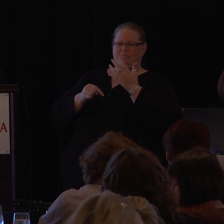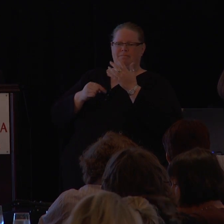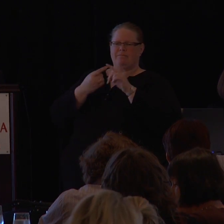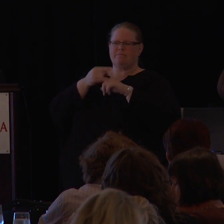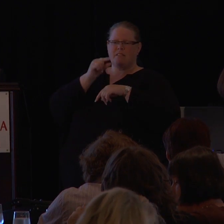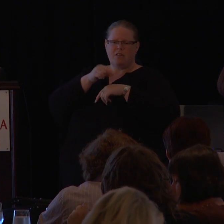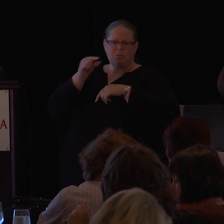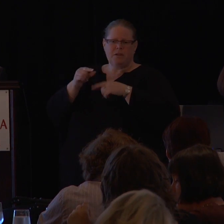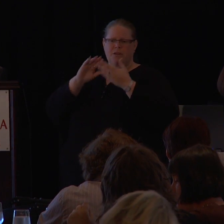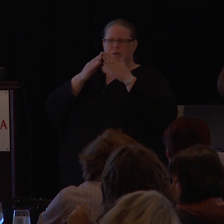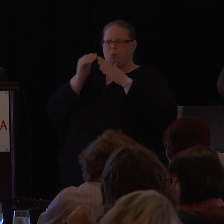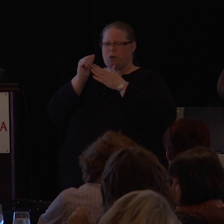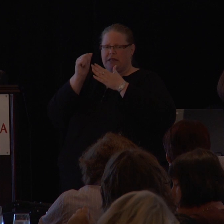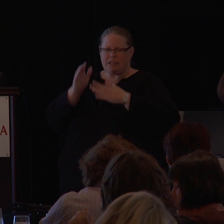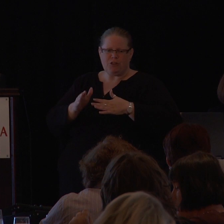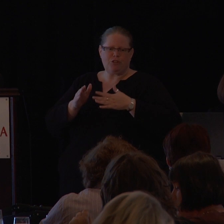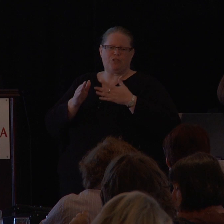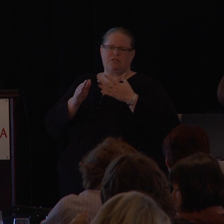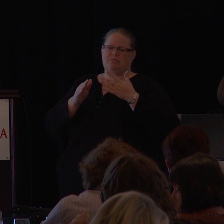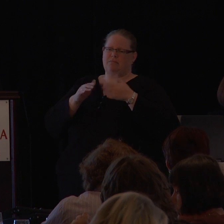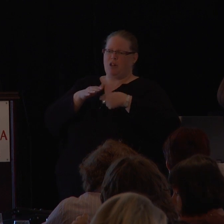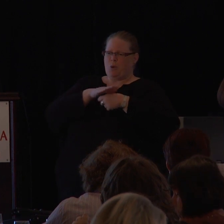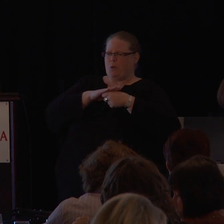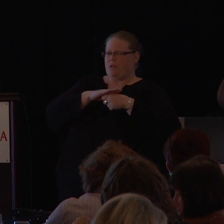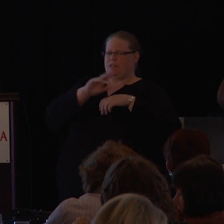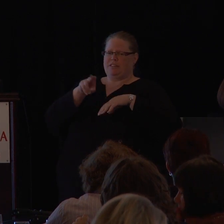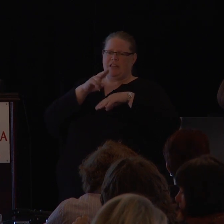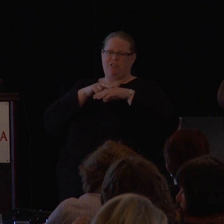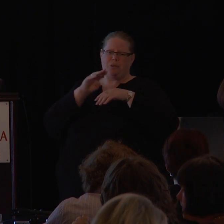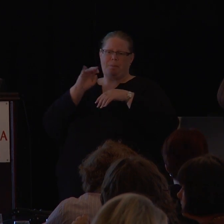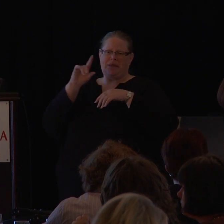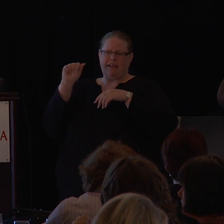community leaders, and the local and national media.